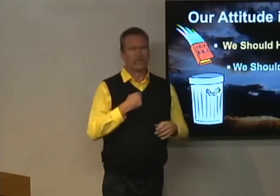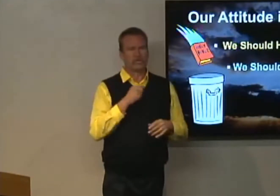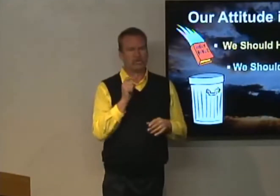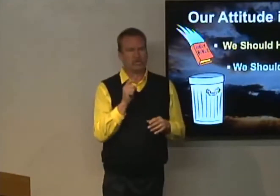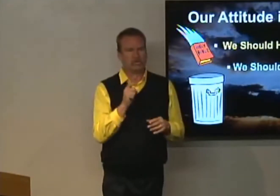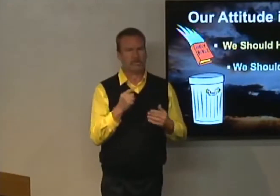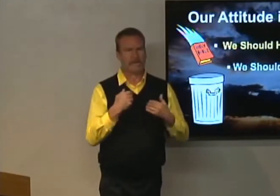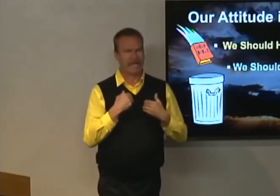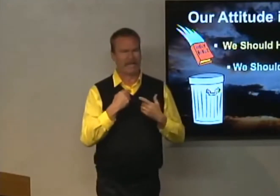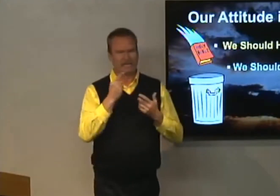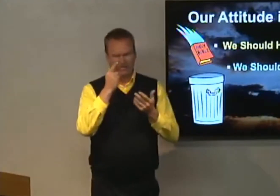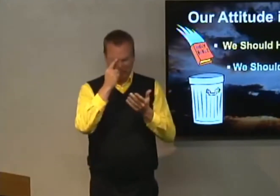We should also